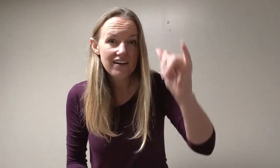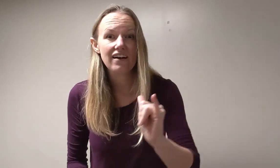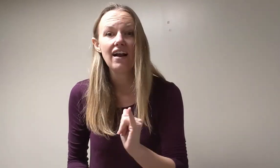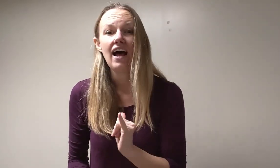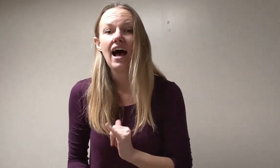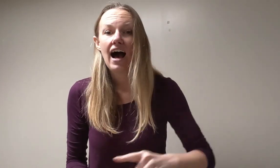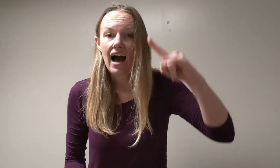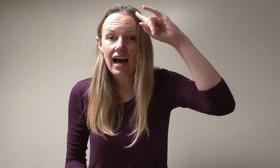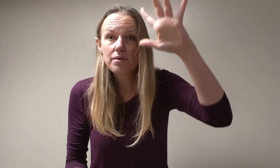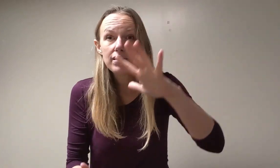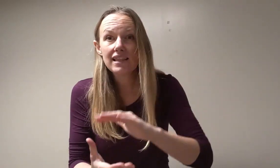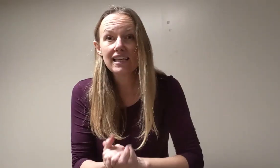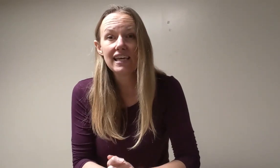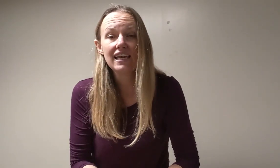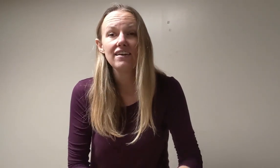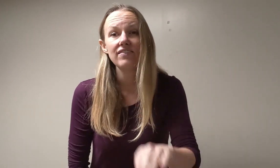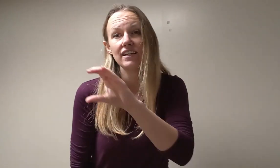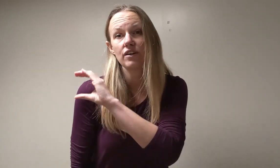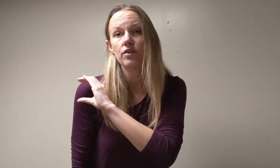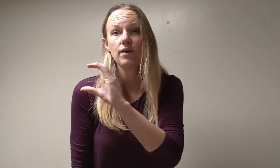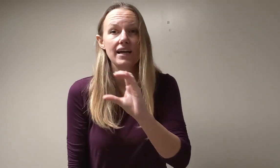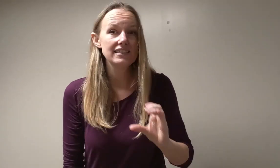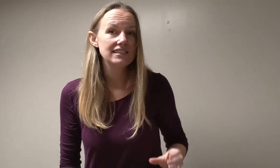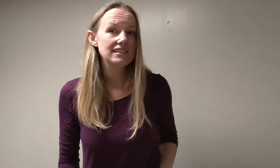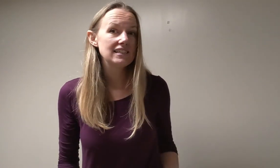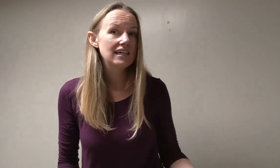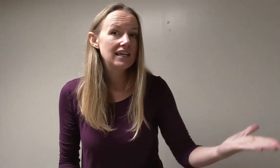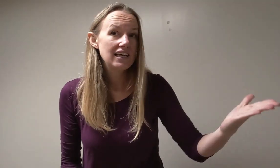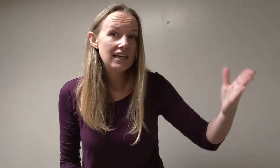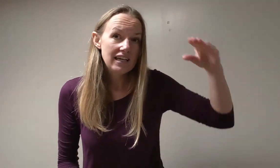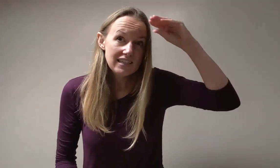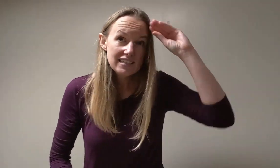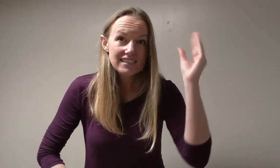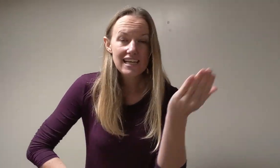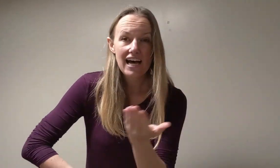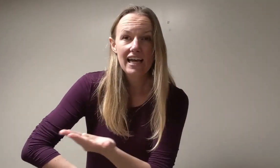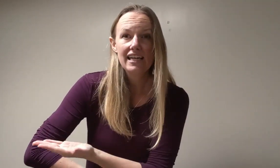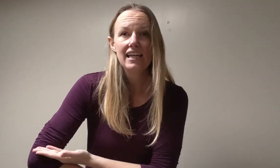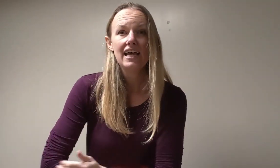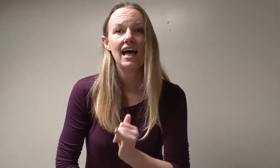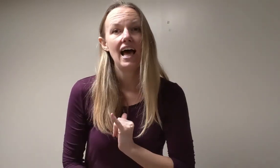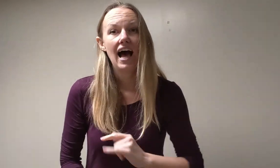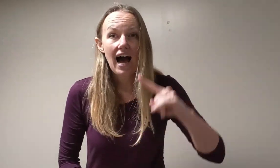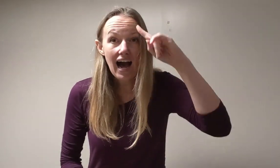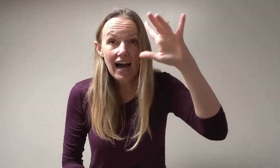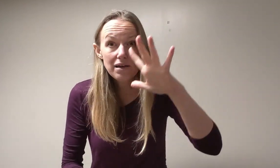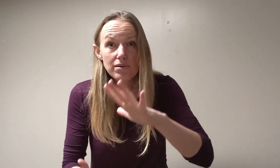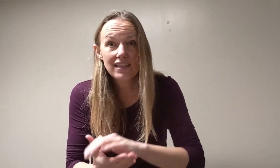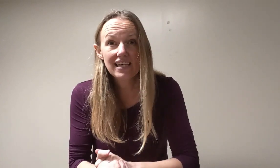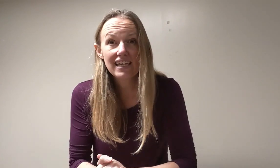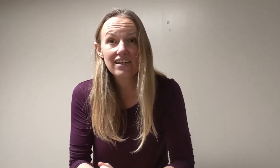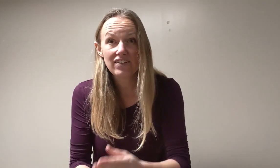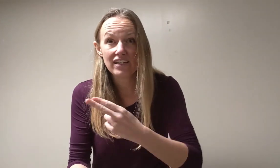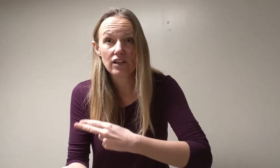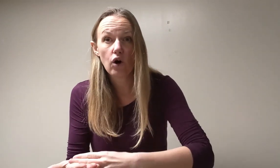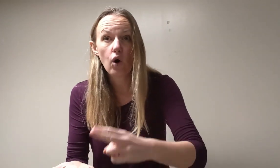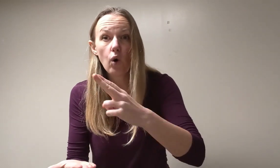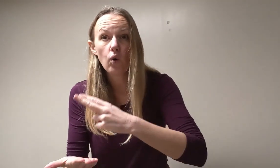Father. I believe in Christ, the Son. I believe in the